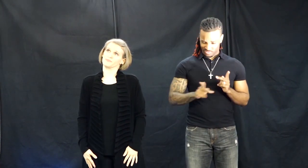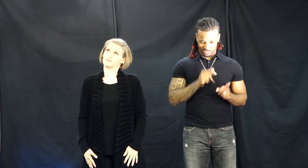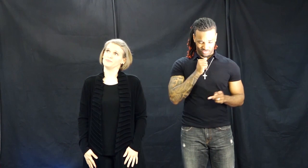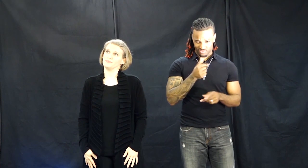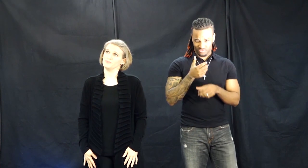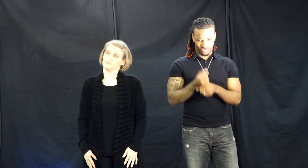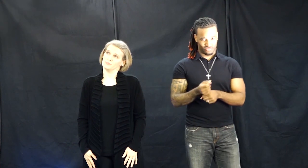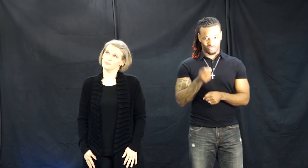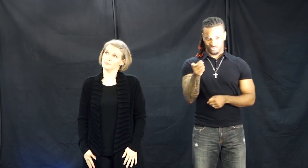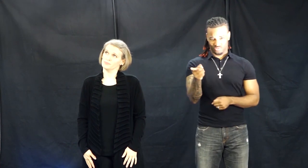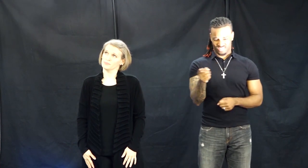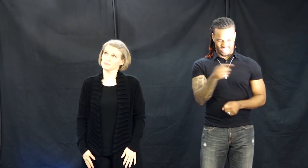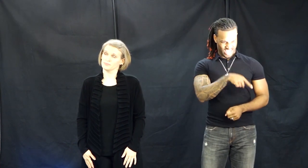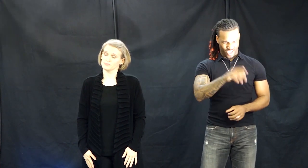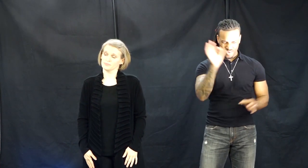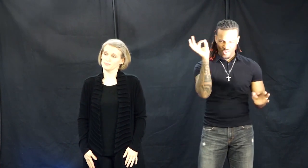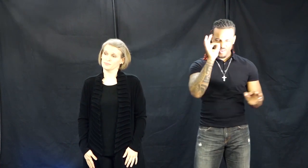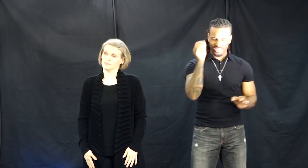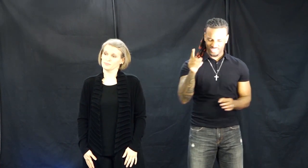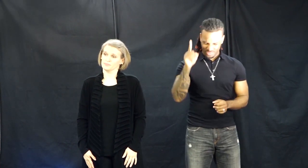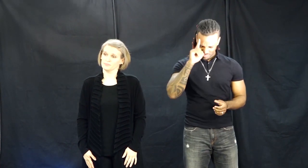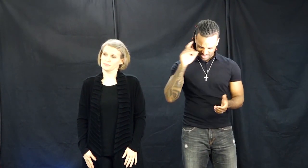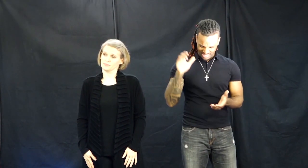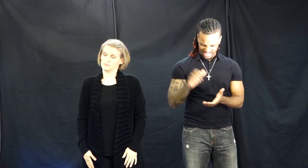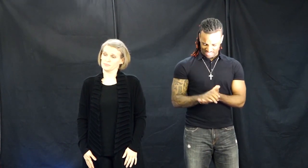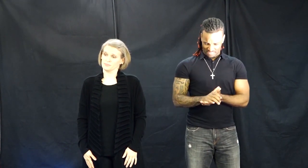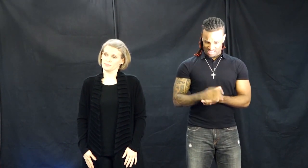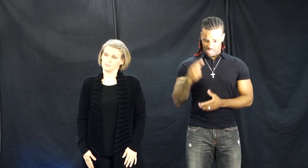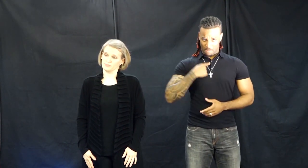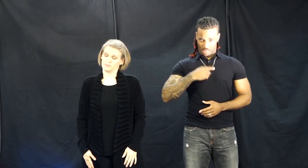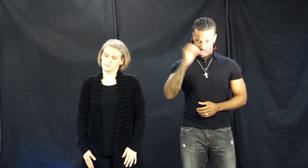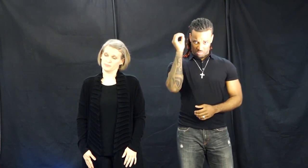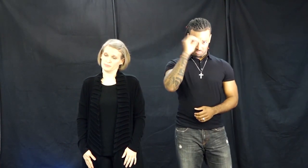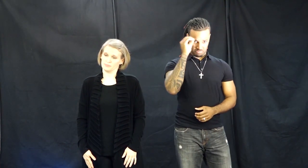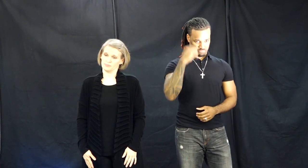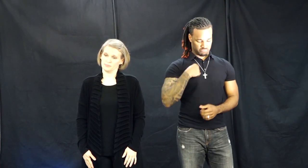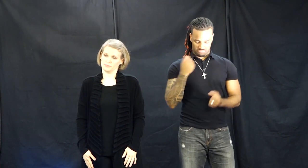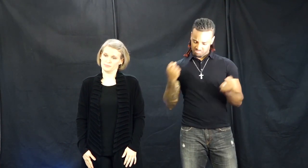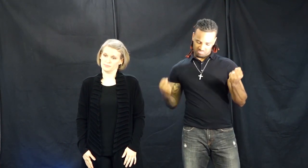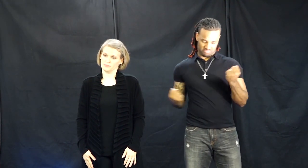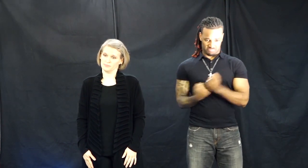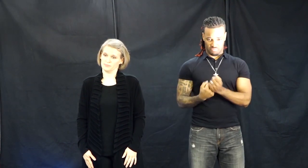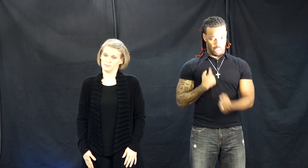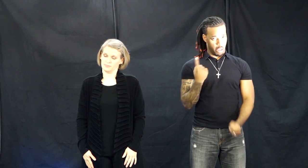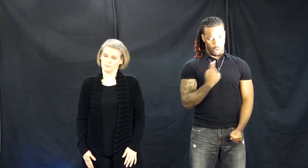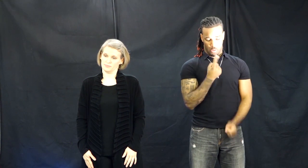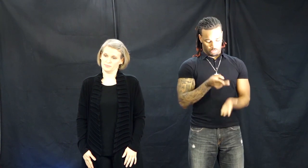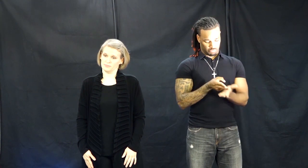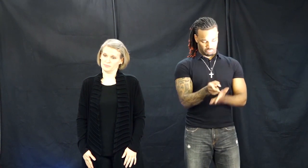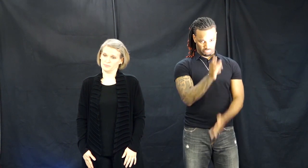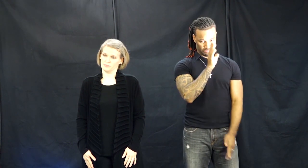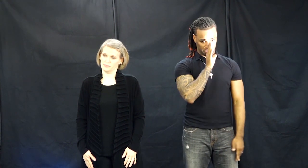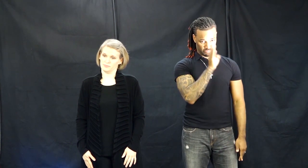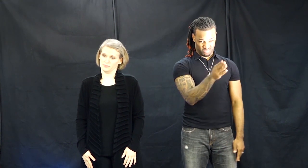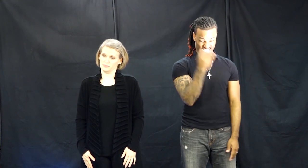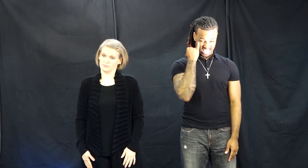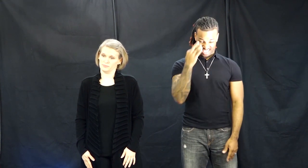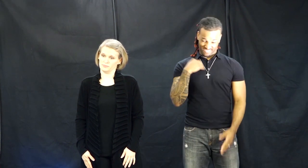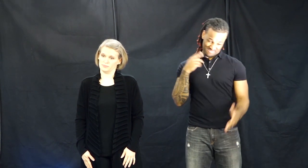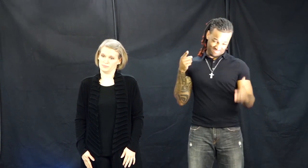one trusts you. No one knows what you believe. I will not equivocate on my opinion. I have always worn it on my sleeve. Even if I said what